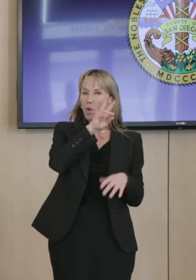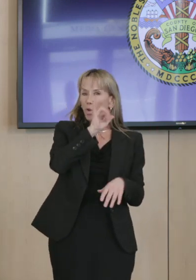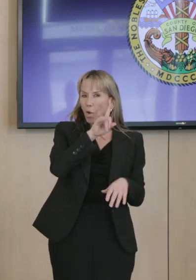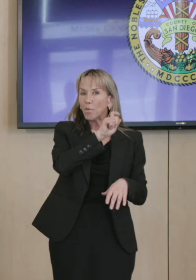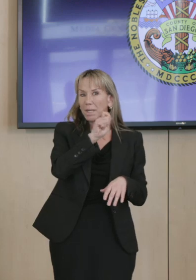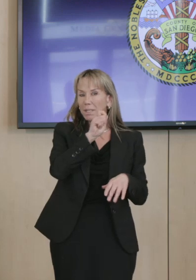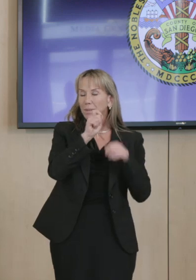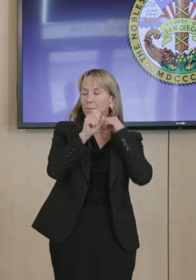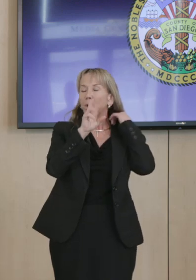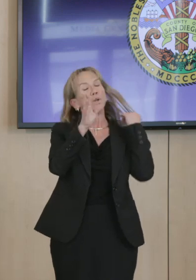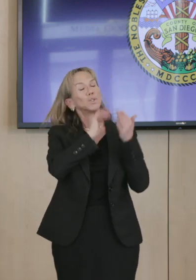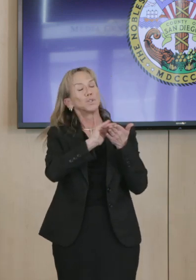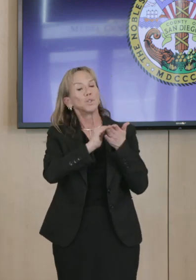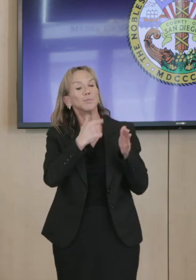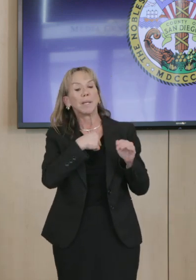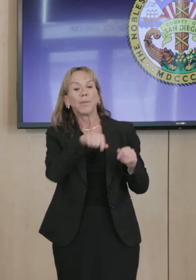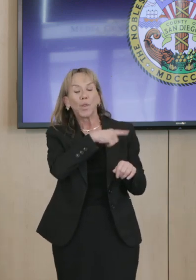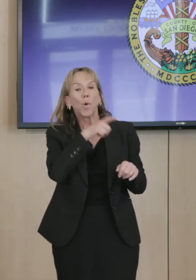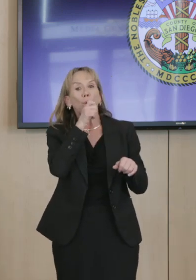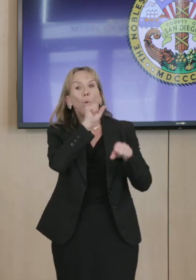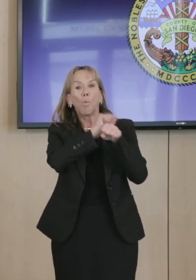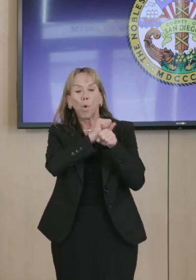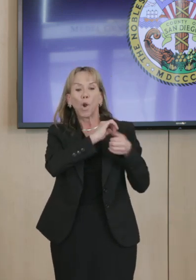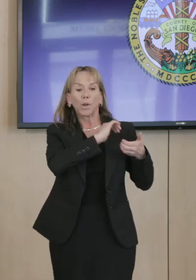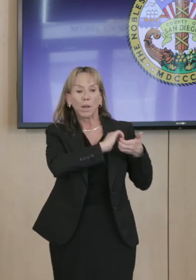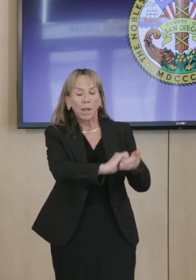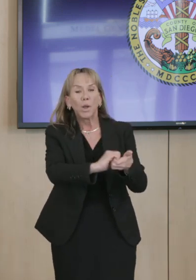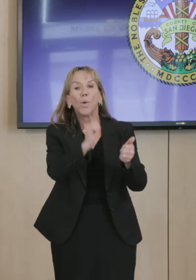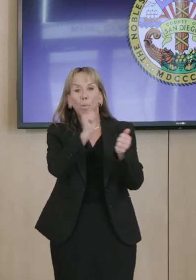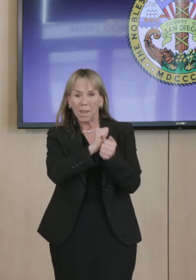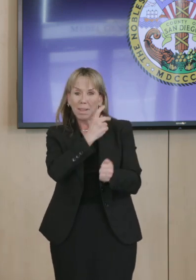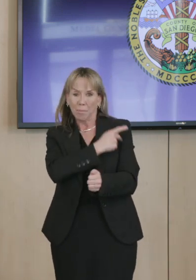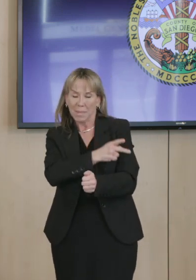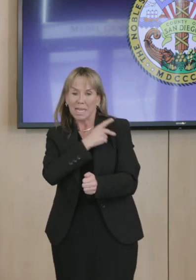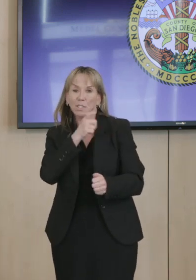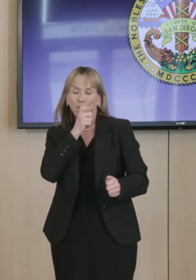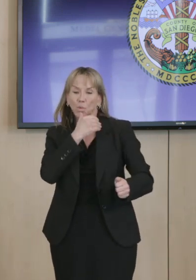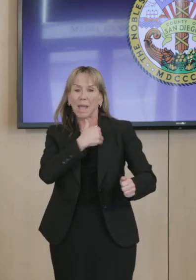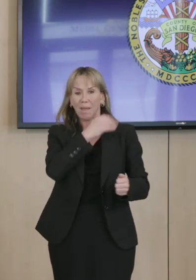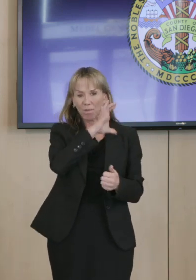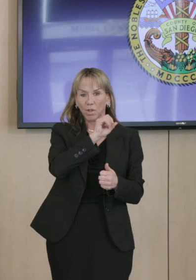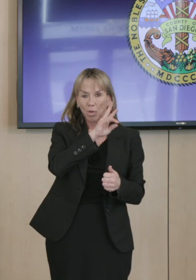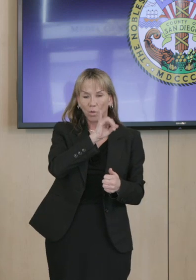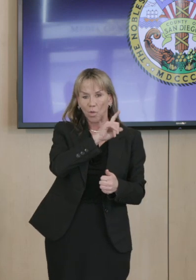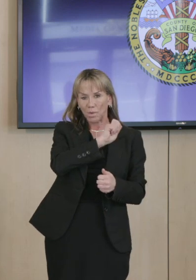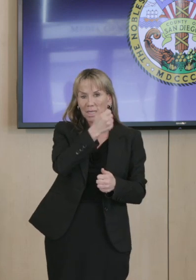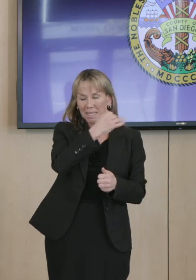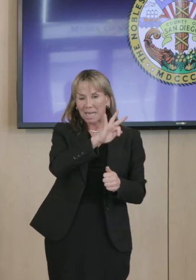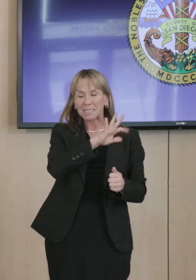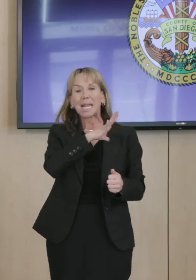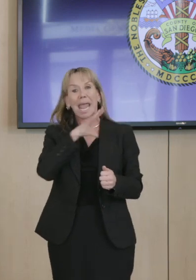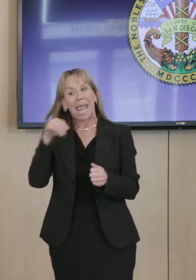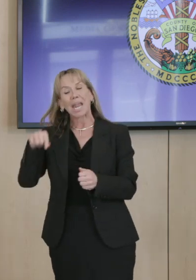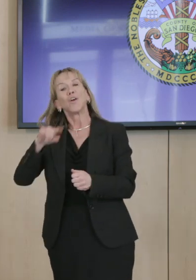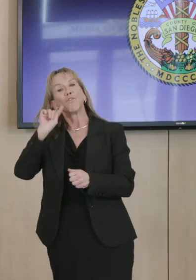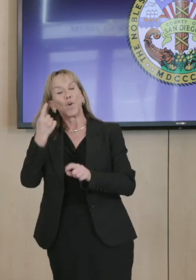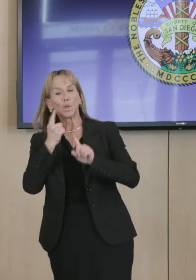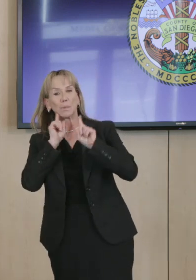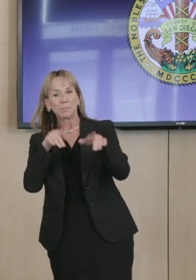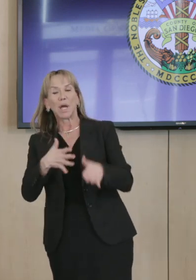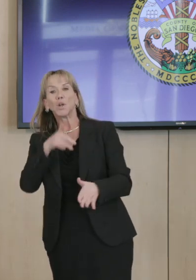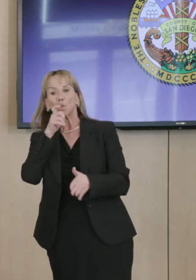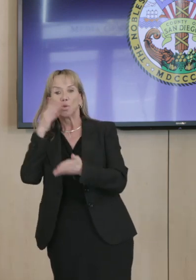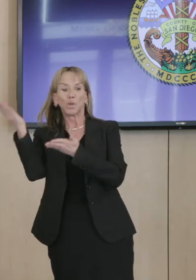that are actively assessing and treating those patients, as well as the first responders that are transporting and dealing with